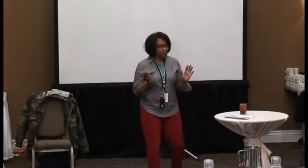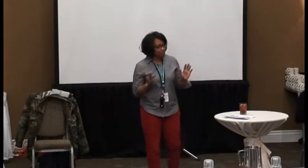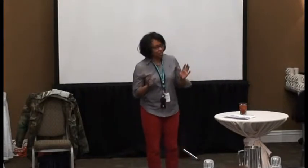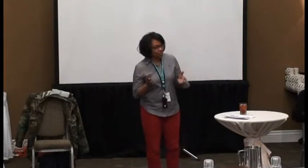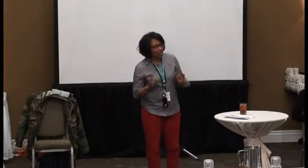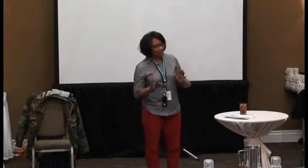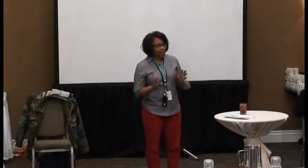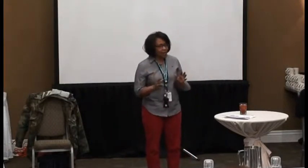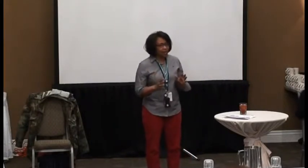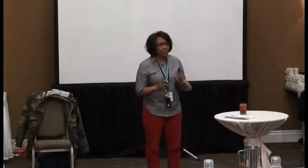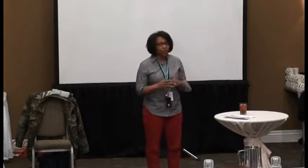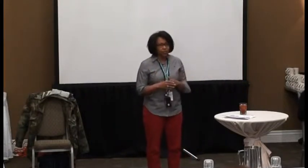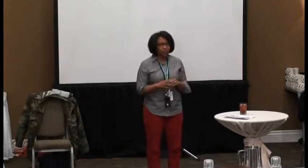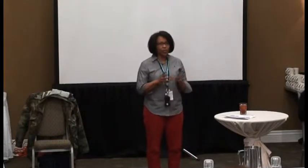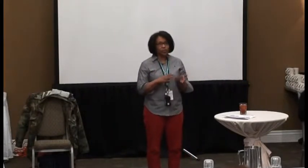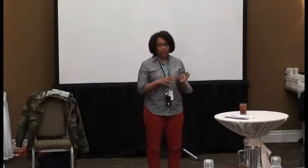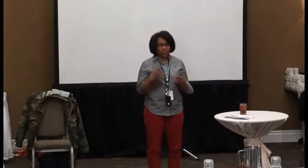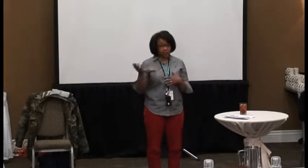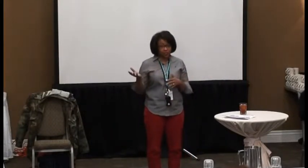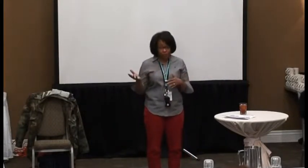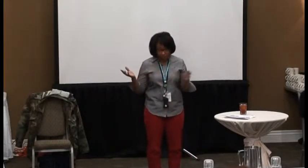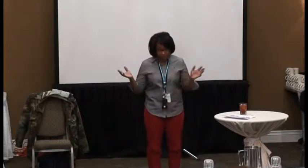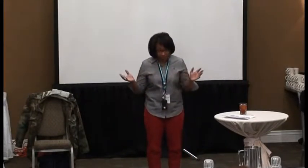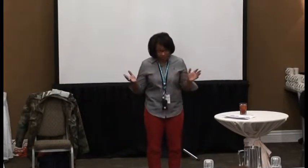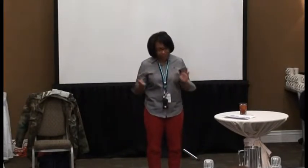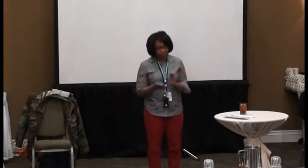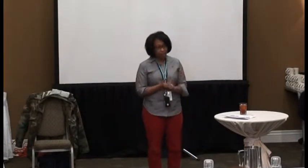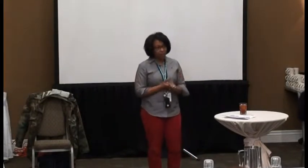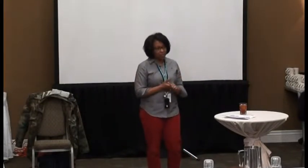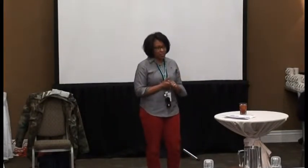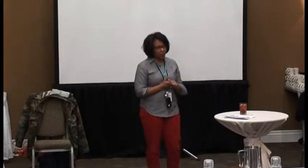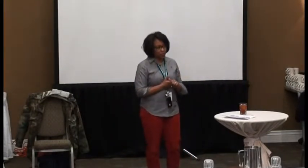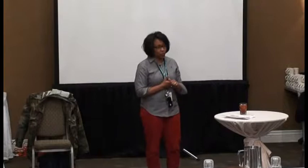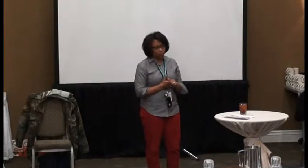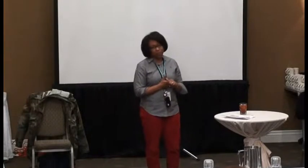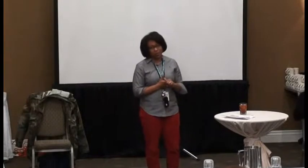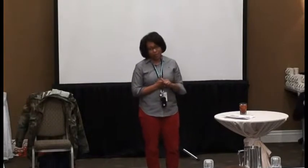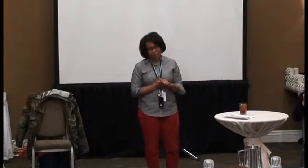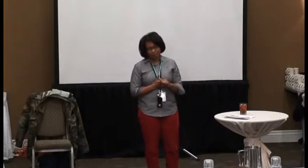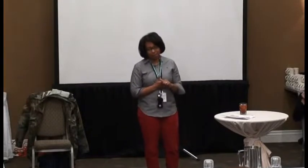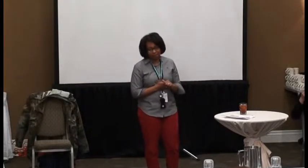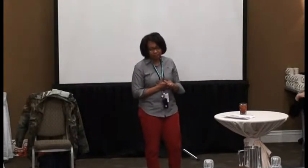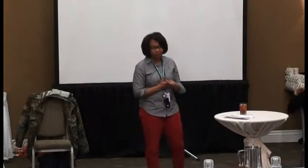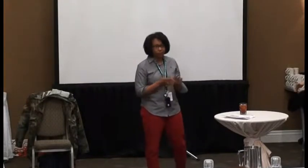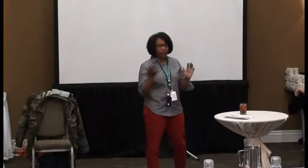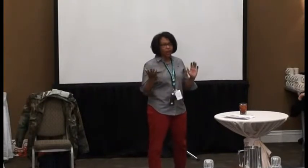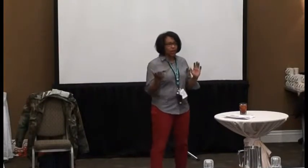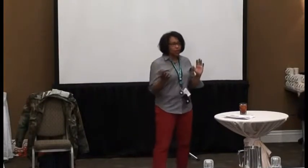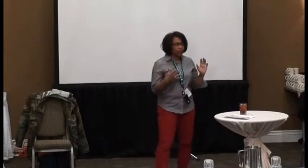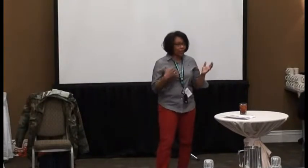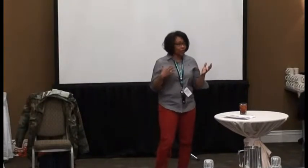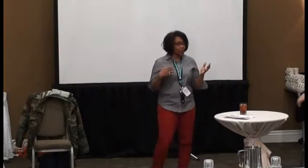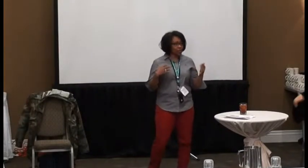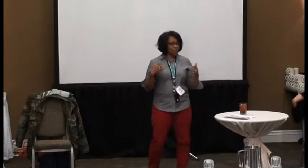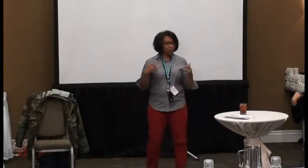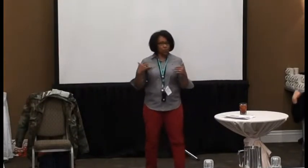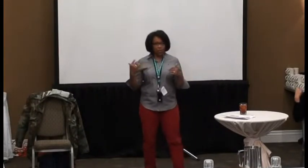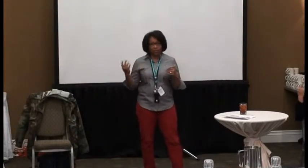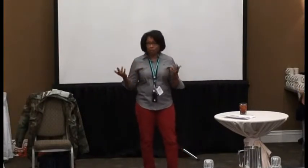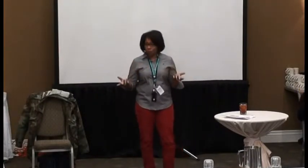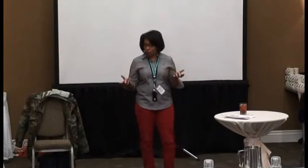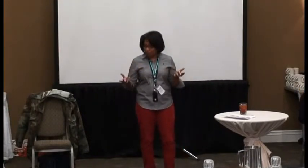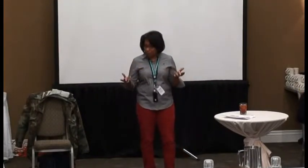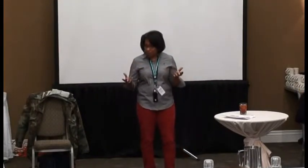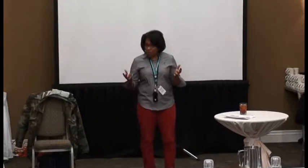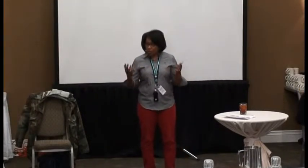these are not adults who are in their 20s; they're in their 30s. So I've been seeing them for a really long time. So I know this is going to be